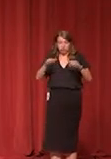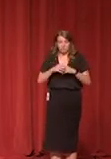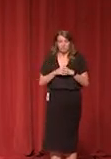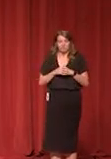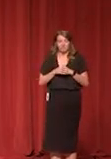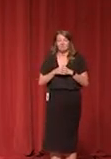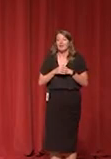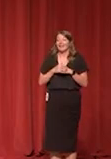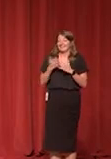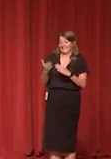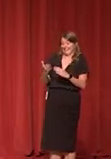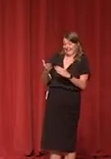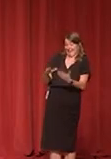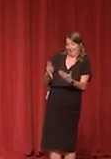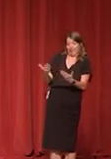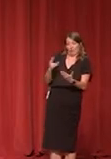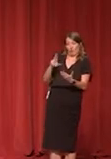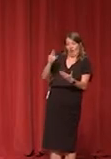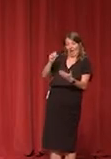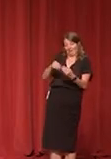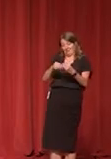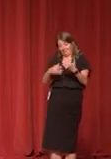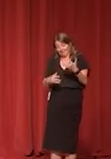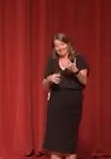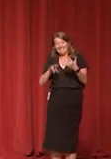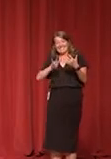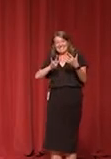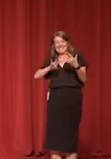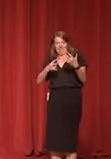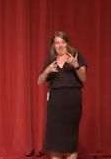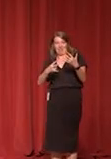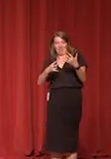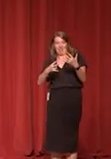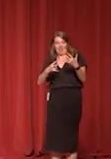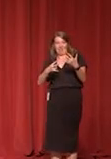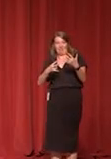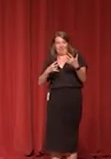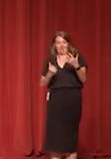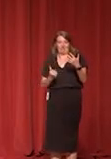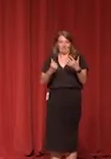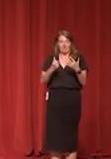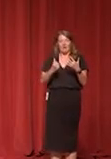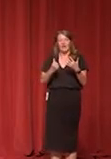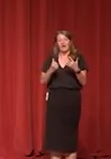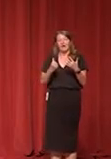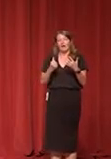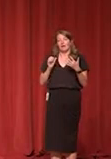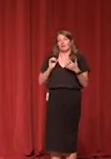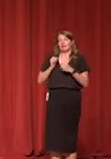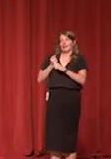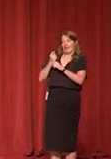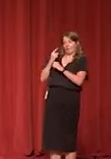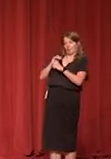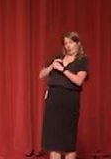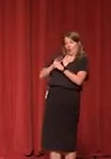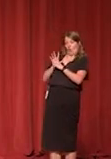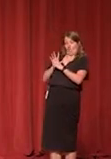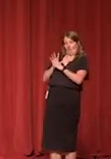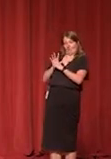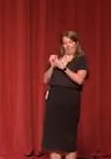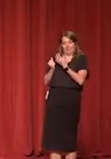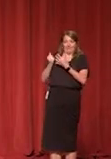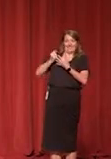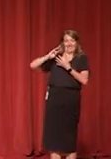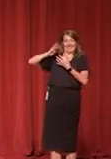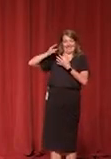most leading cause of death in the United States. It used to be six. But in the last 2 or 3 years, COVID took over as the sixth leading cause of death in the United